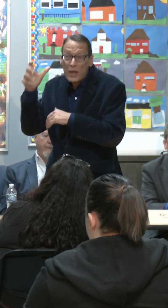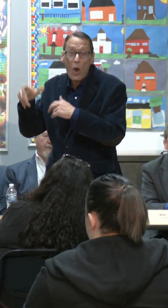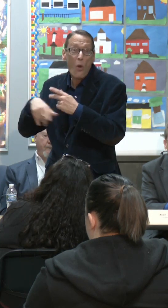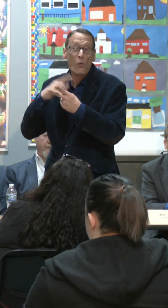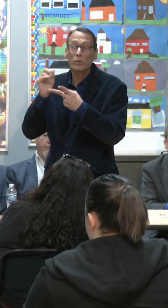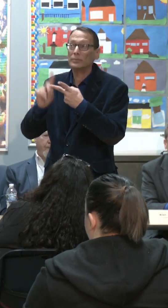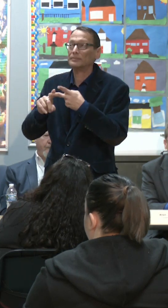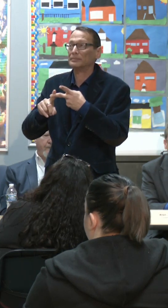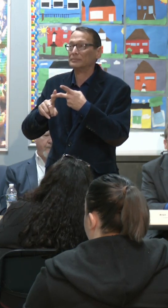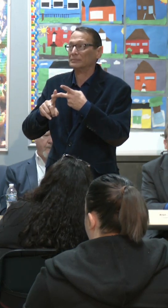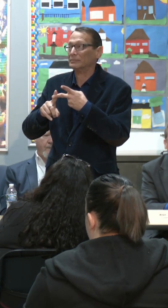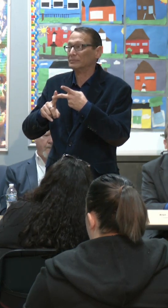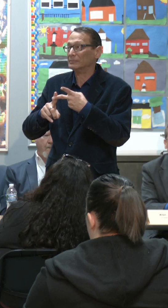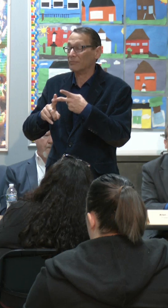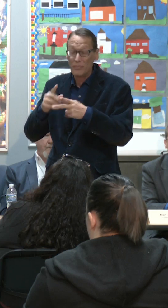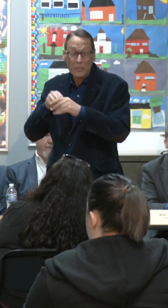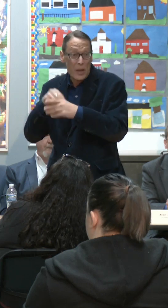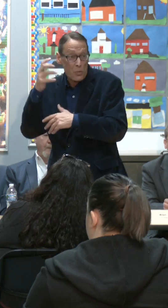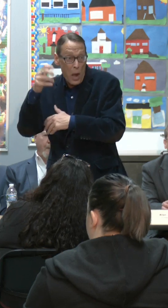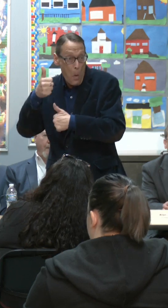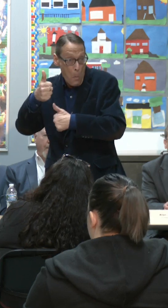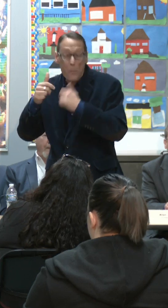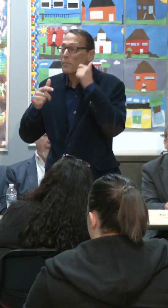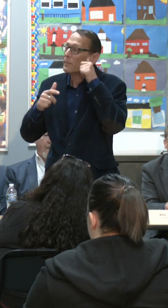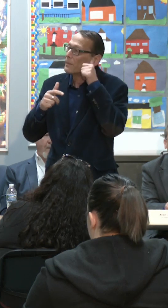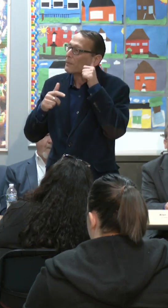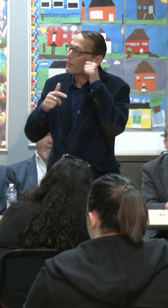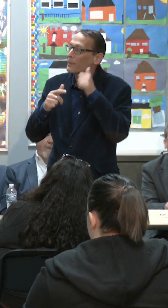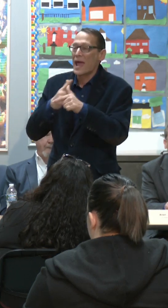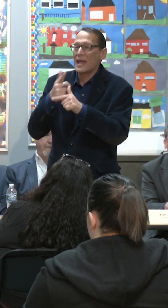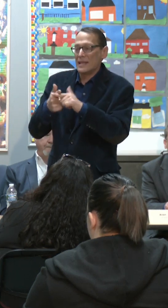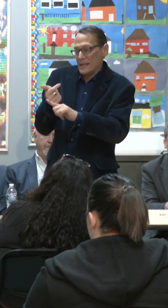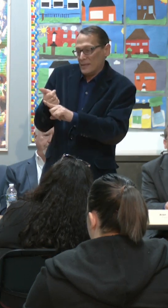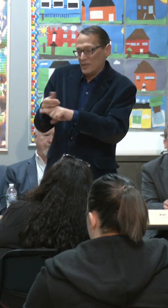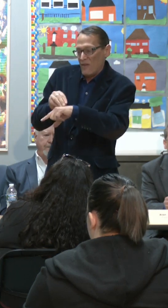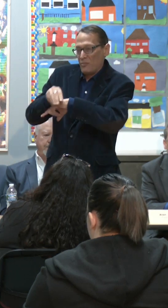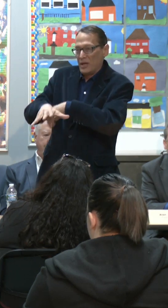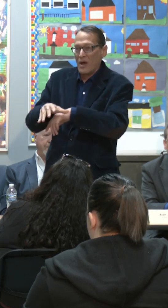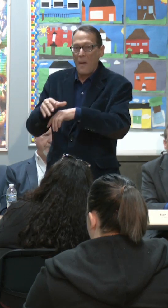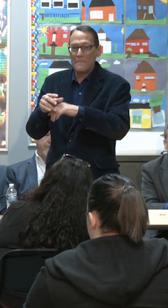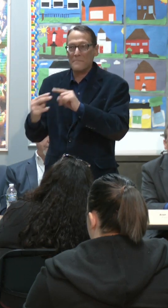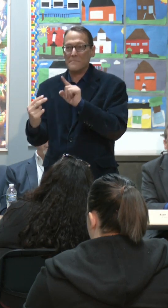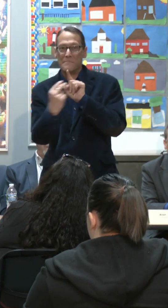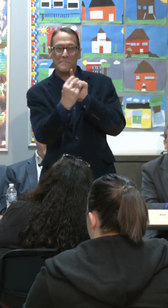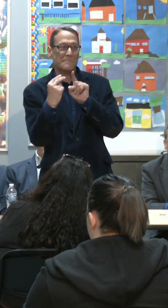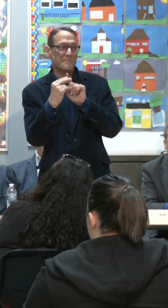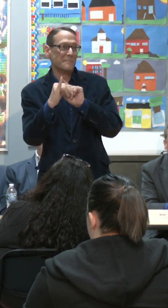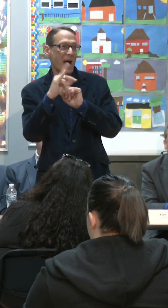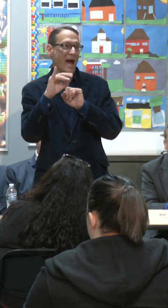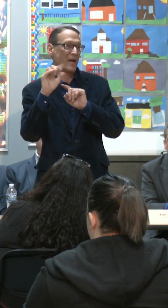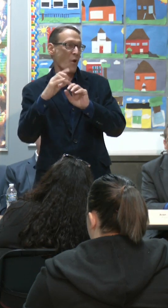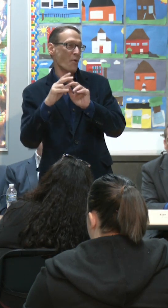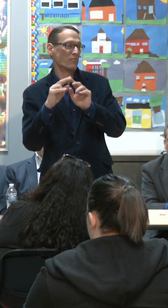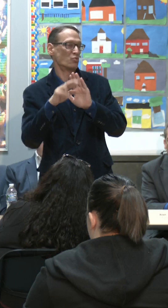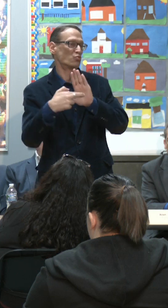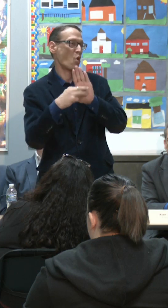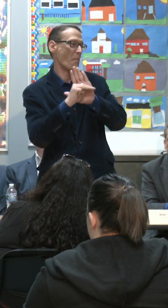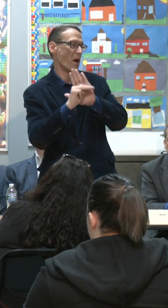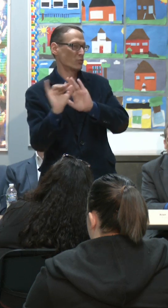you know, in radio, and they can become influencers themselves. A lot of us listen to DJs and what they